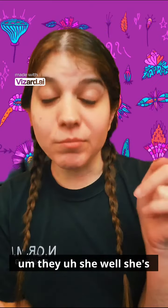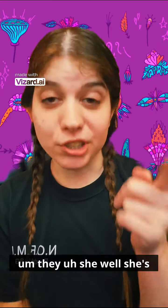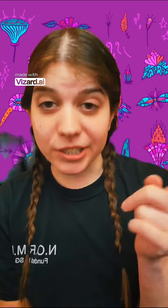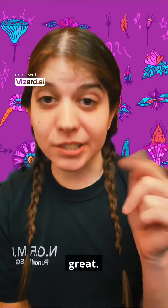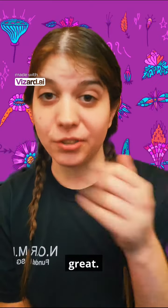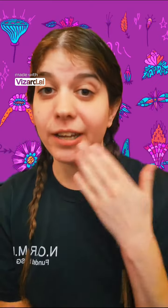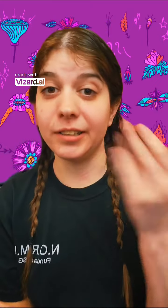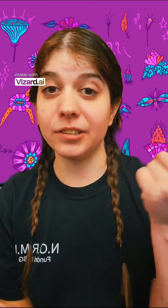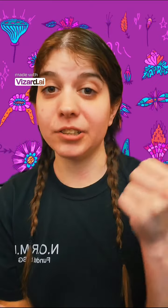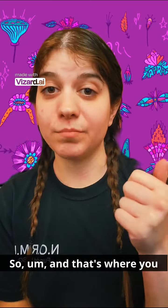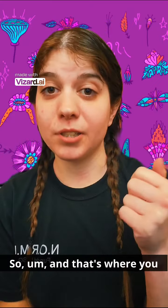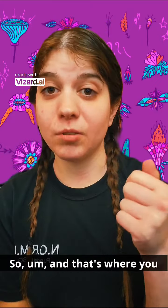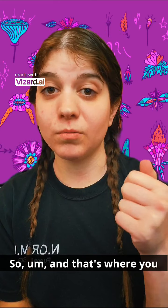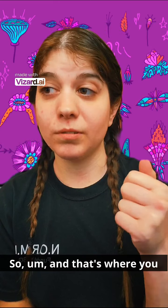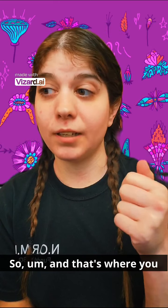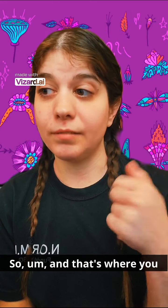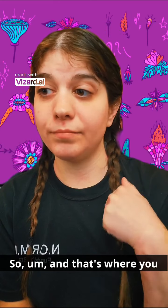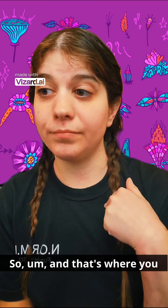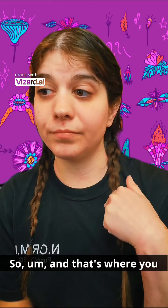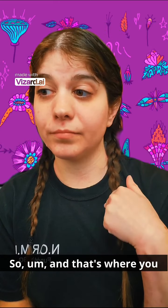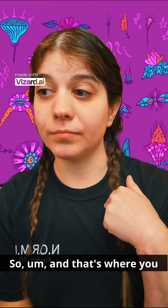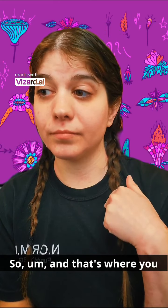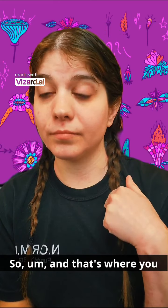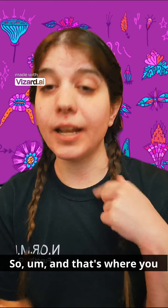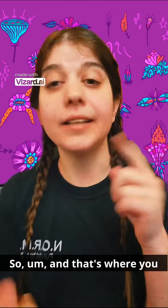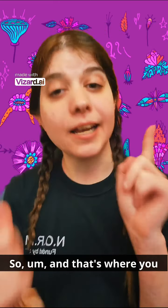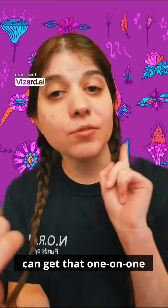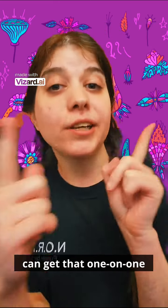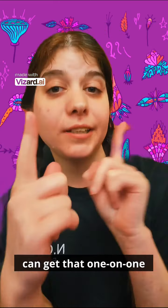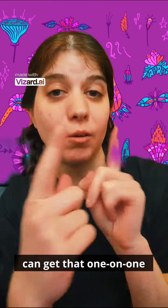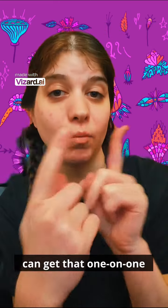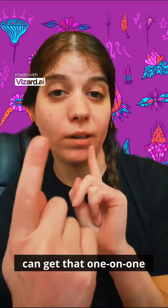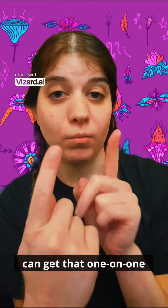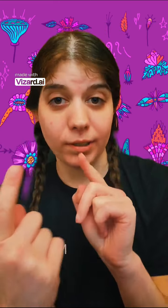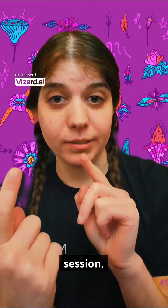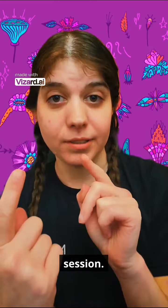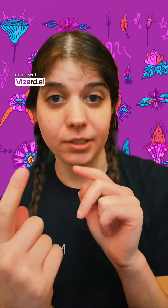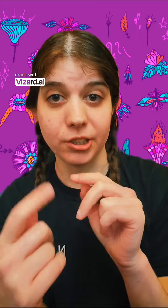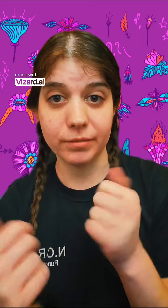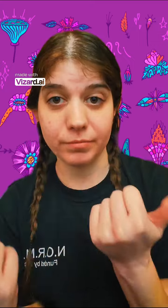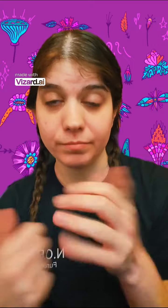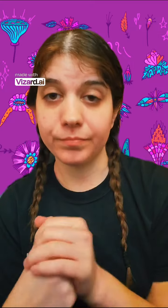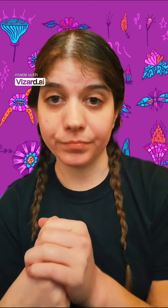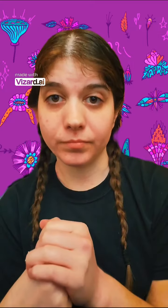she's great. So, and that's where you can get that one-on-one session.